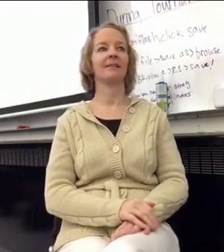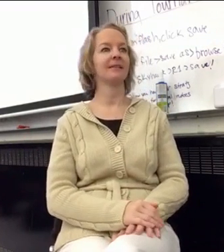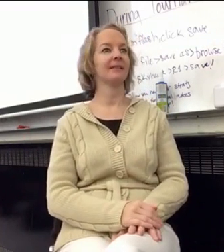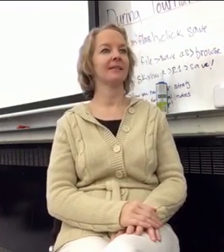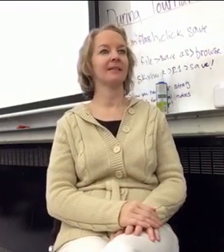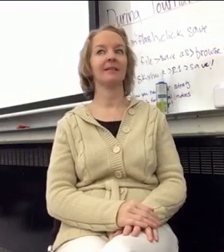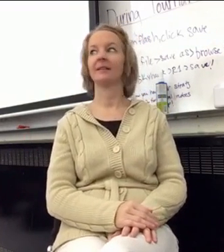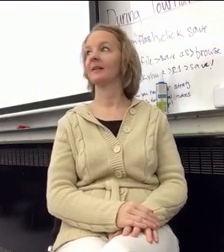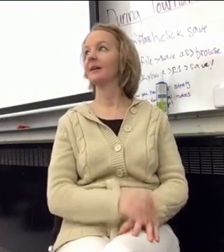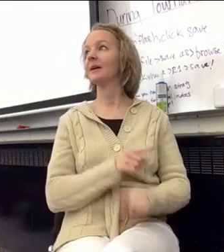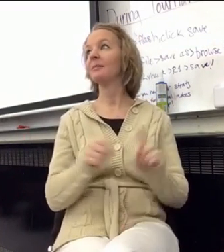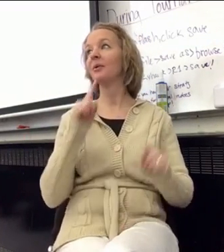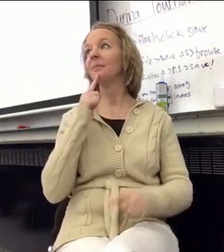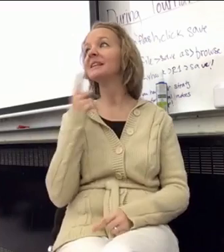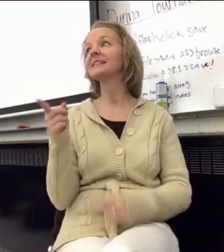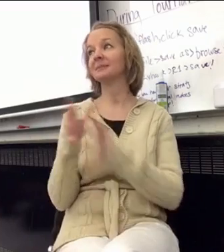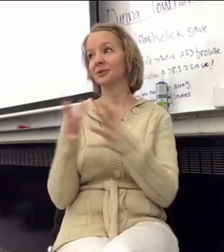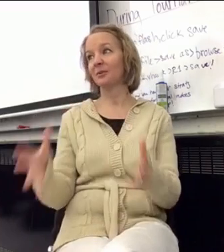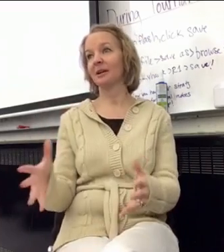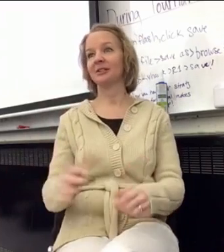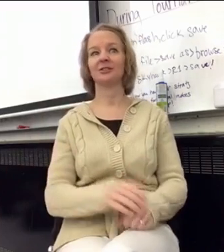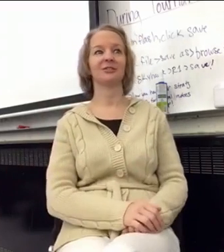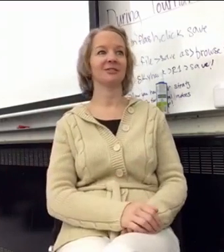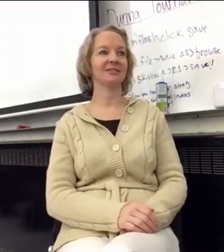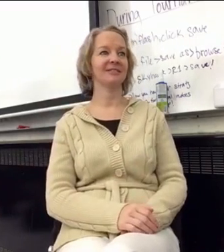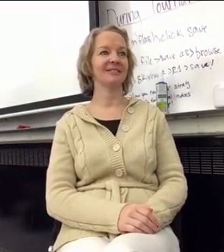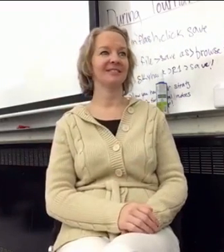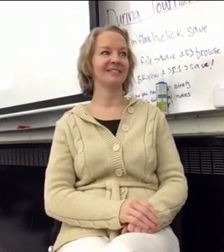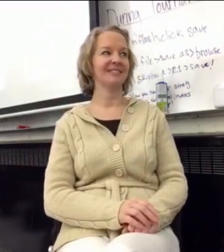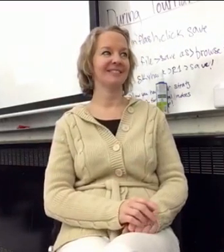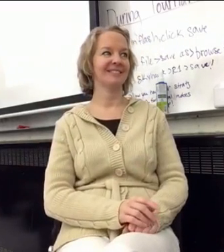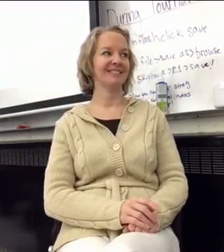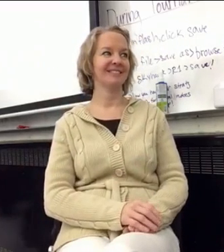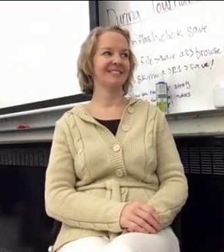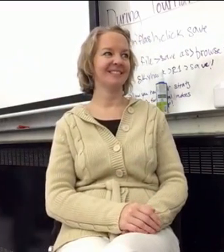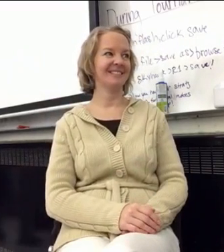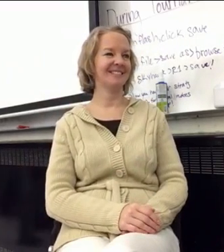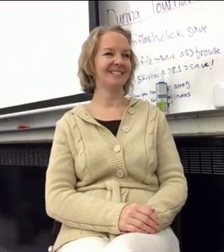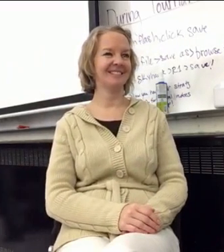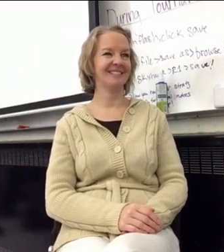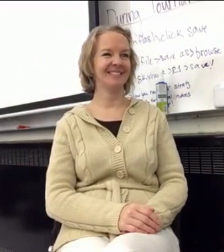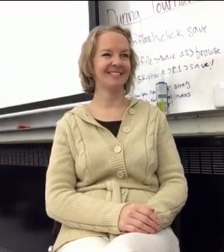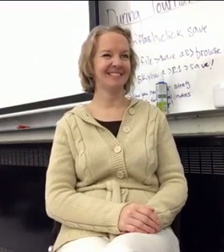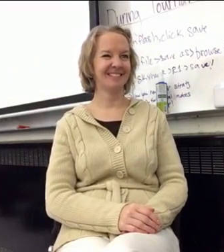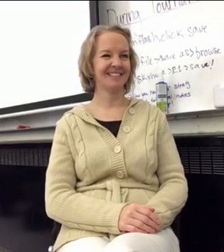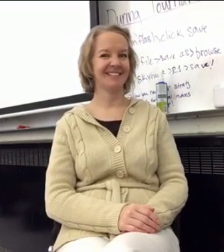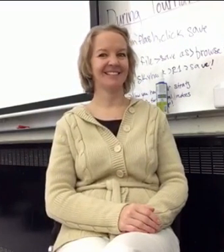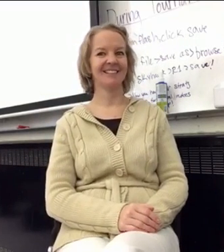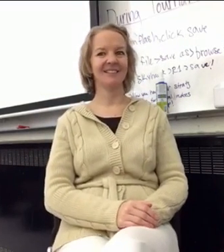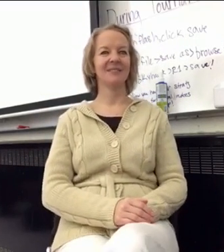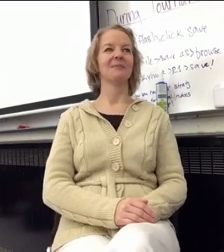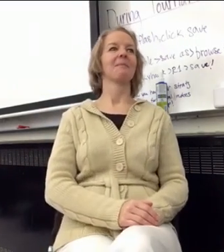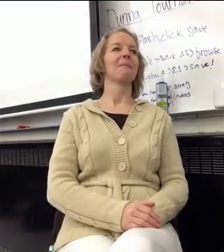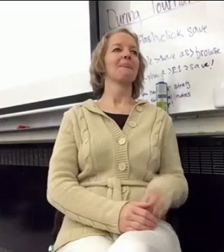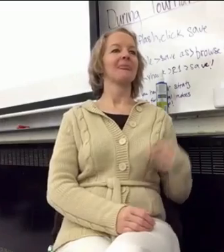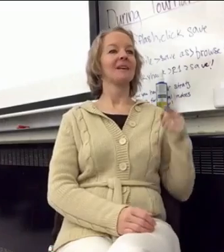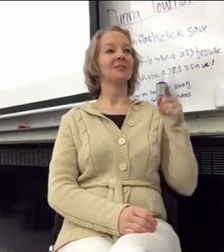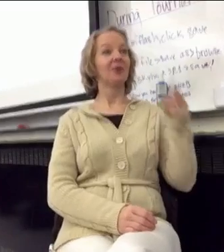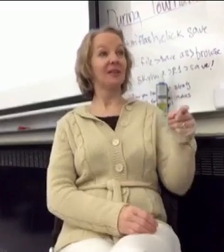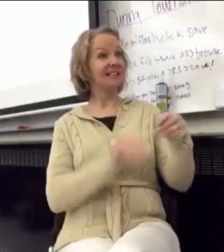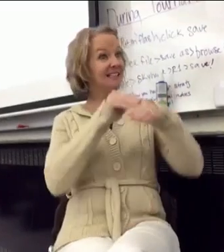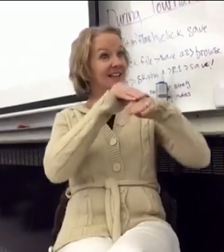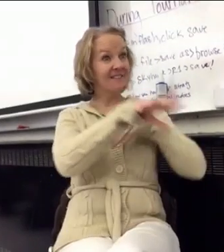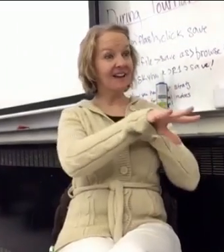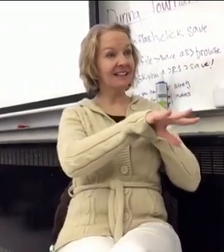But we miss him a ton. Must be New Year's. Okay. So, this is going to be the effects